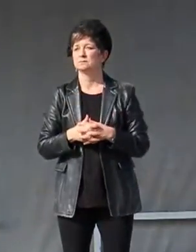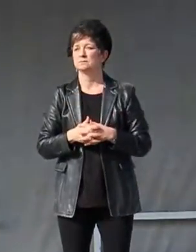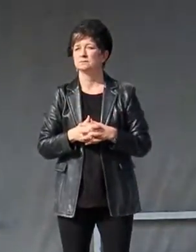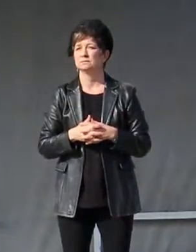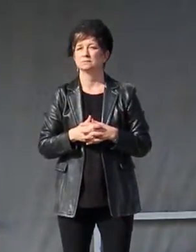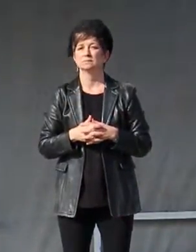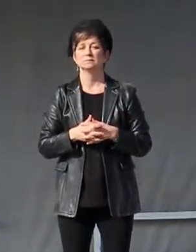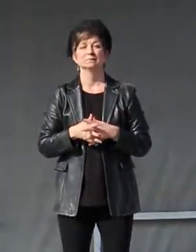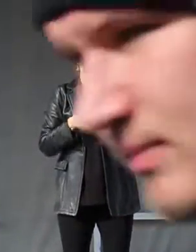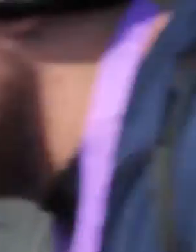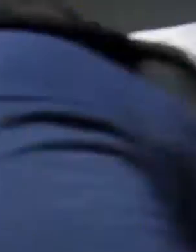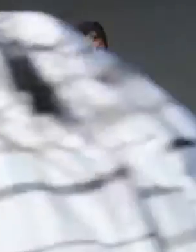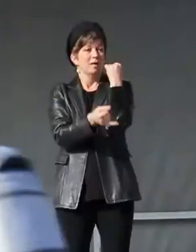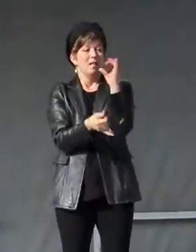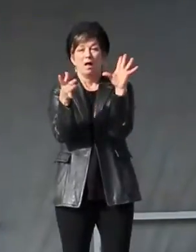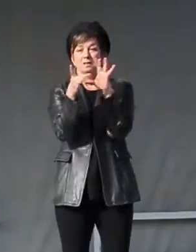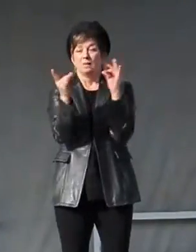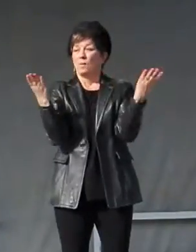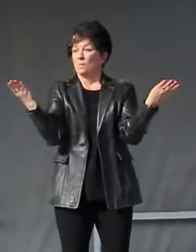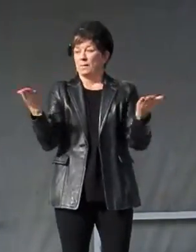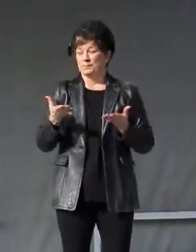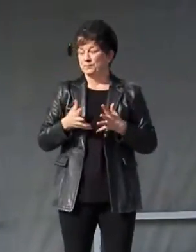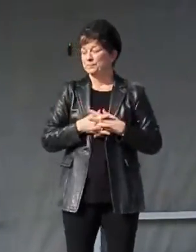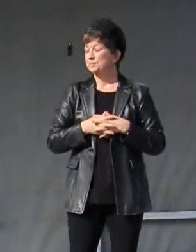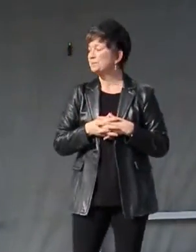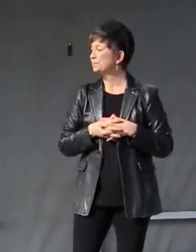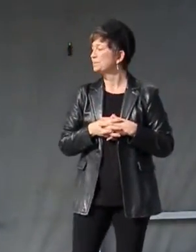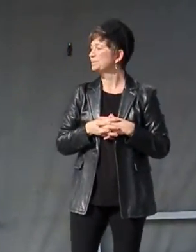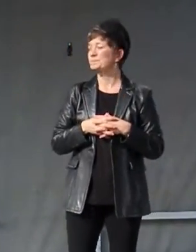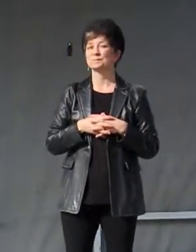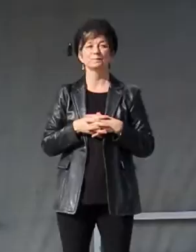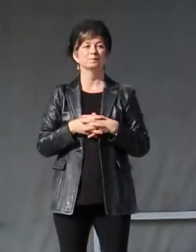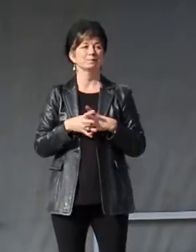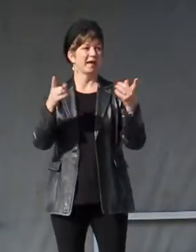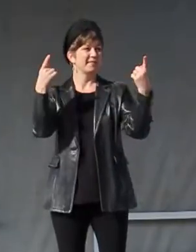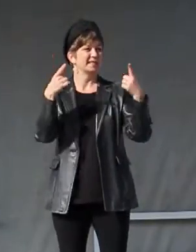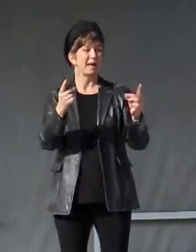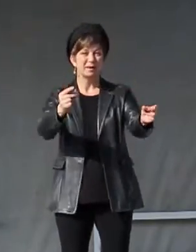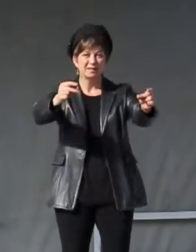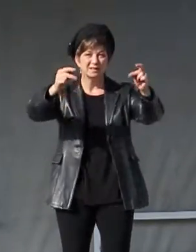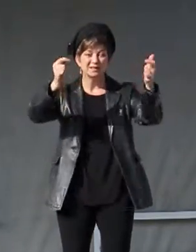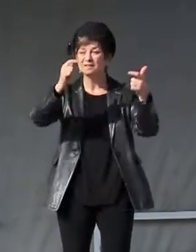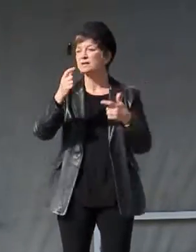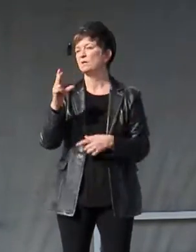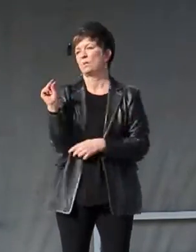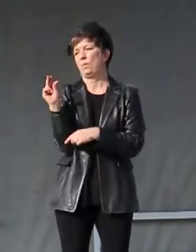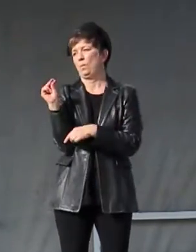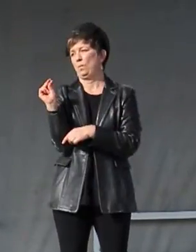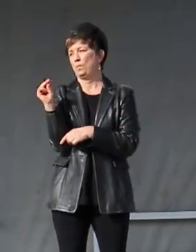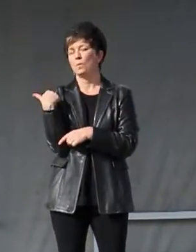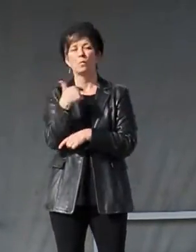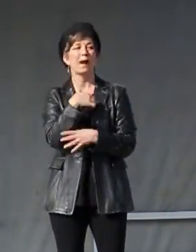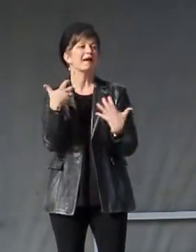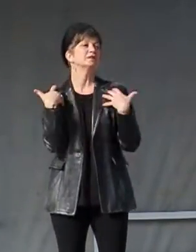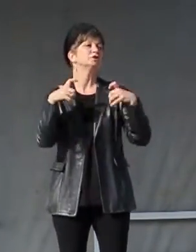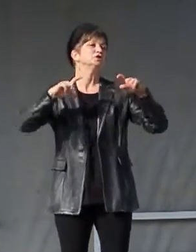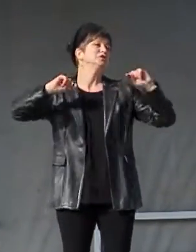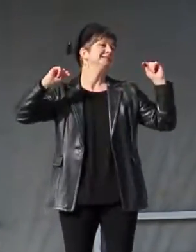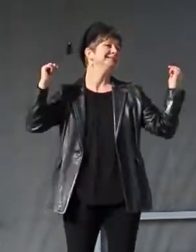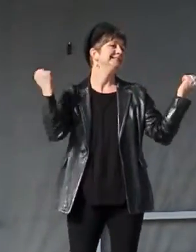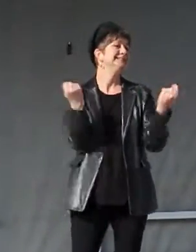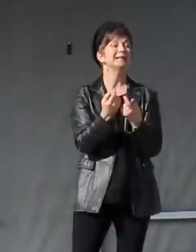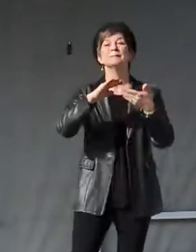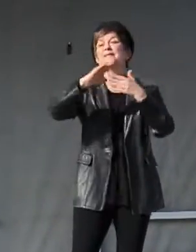And my last statement is that this doesn't all happen overnight. We have a huge team. We have the city